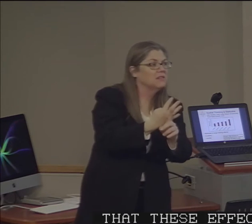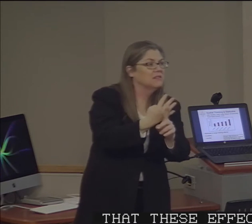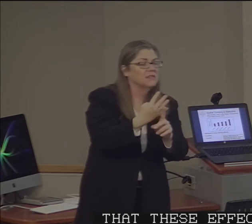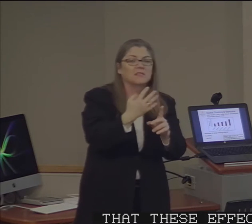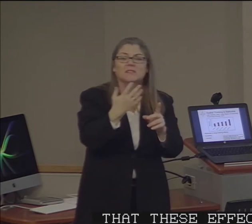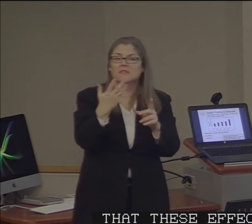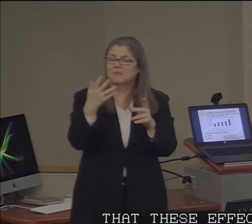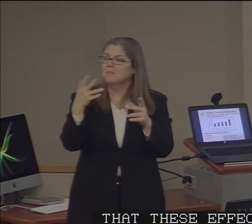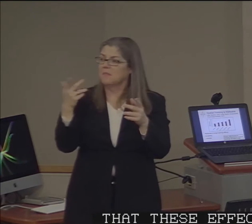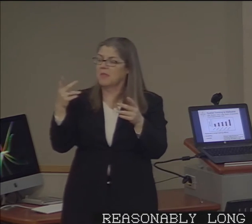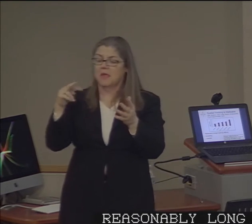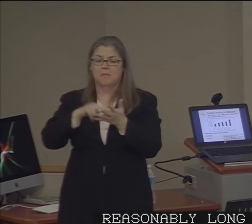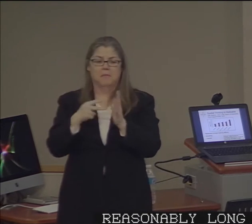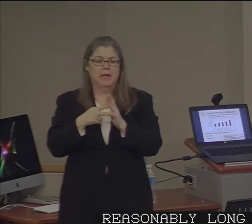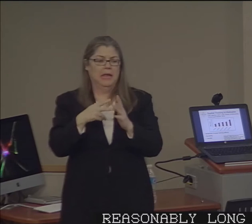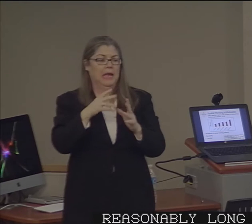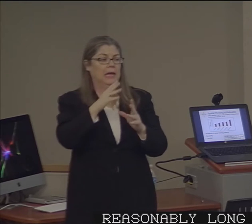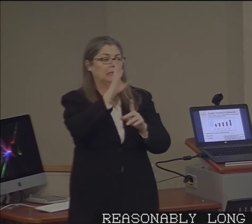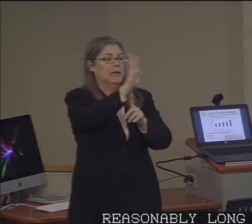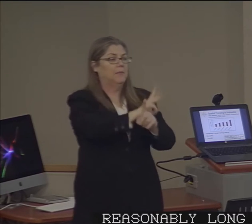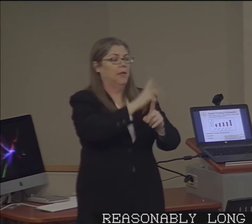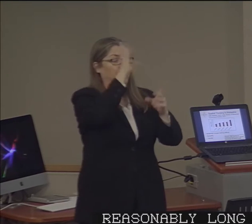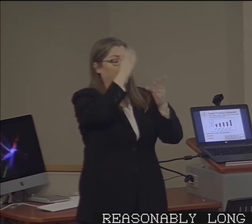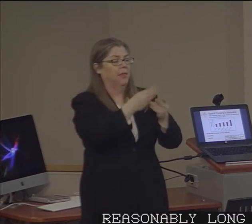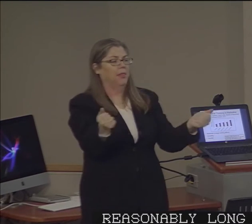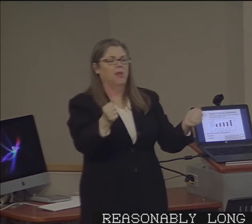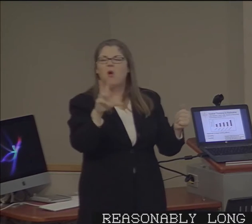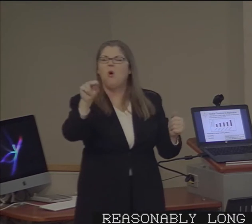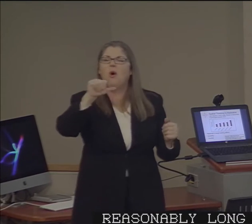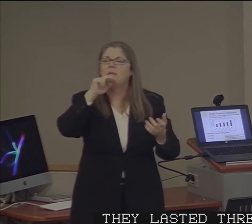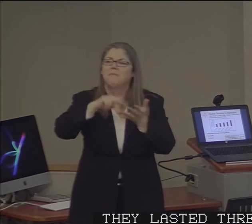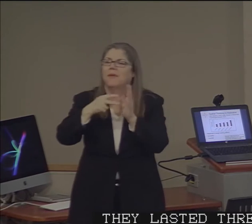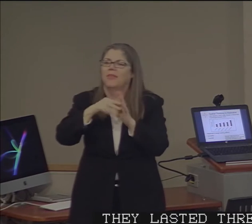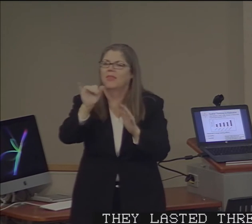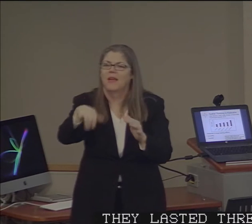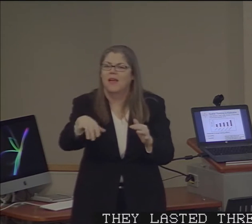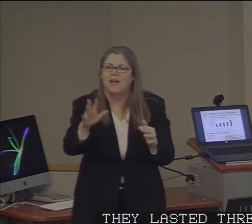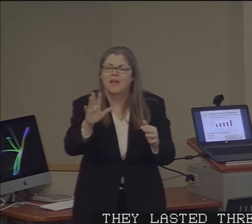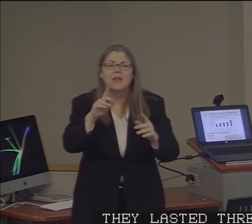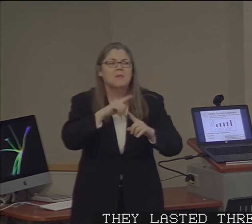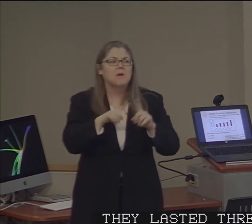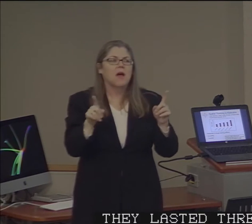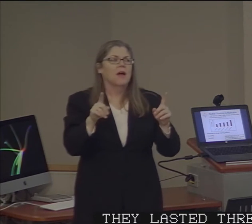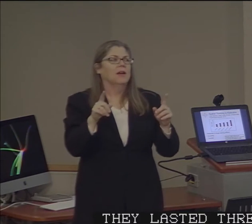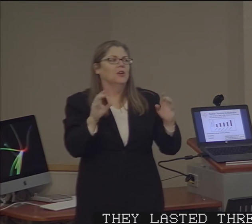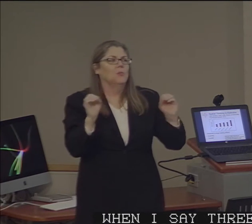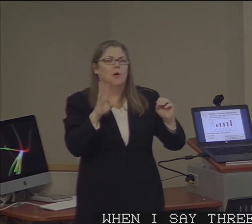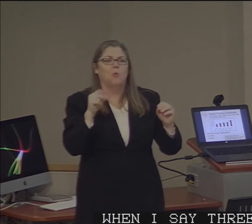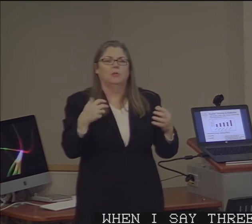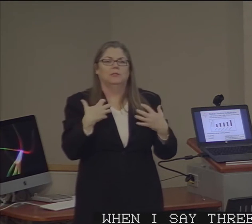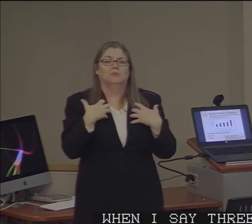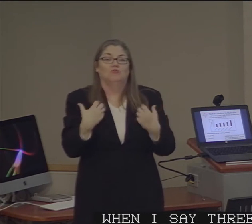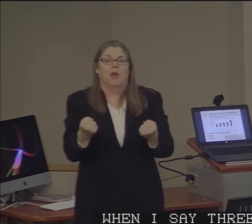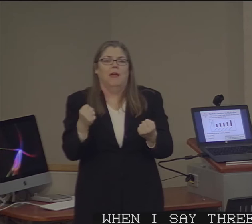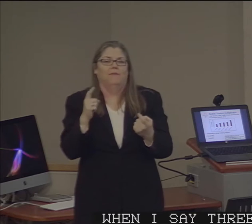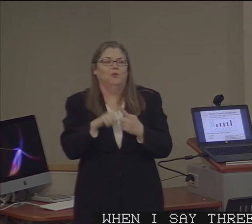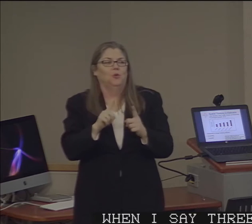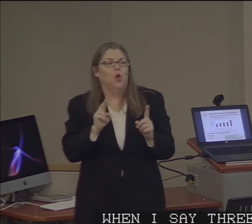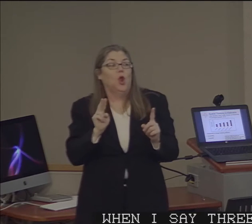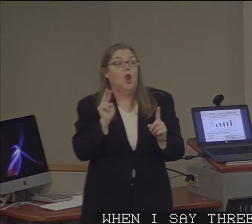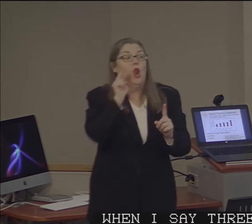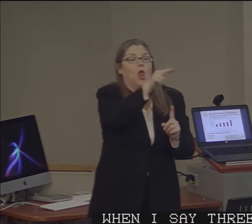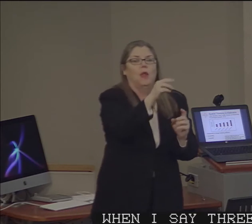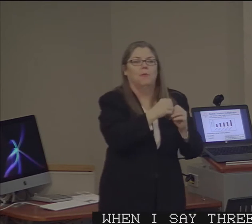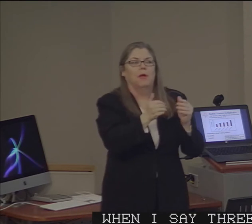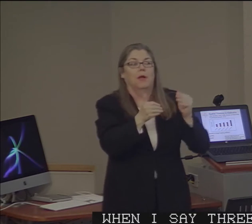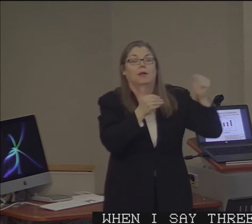that we know that at 5 or 6 months they aren't evident. It's that nobody was brave enough to look out 5 to 6 months. They